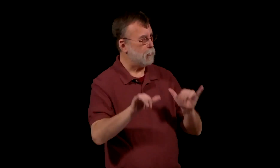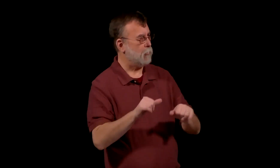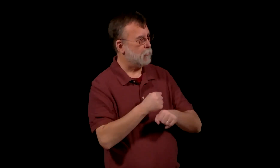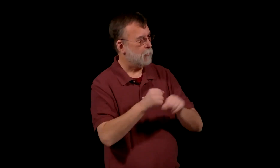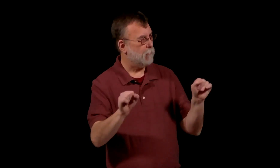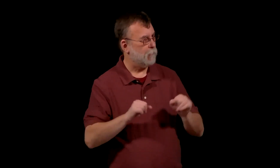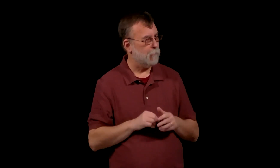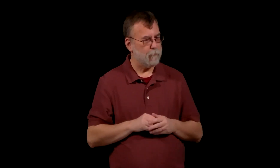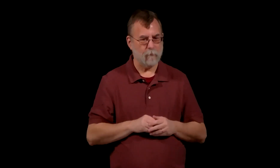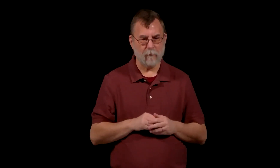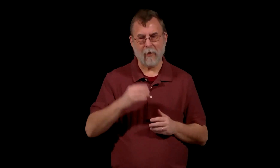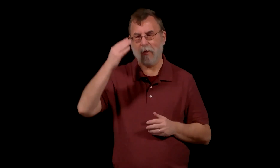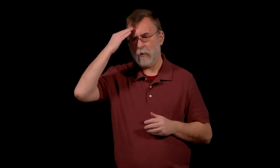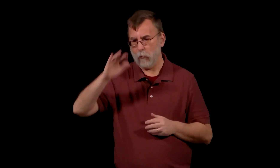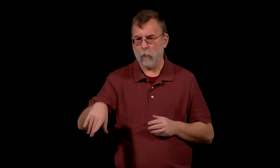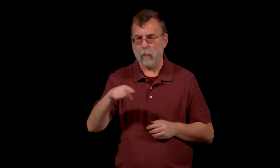And we hope that you stay safe.